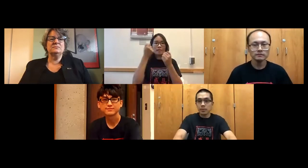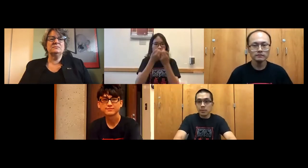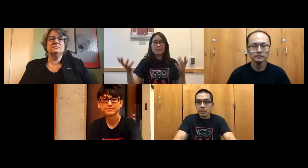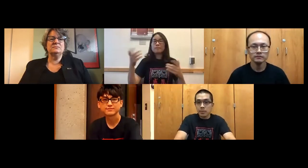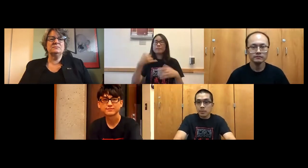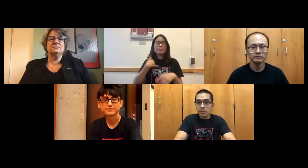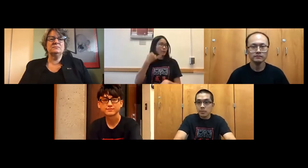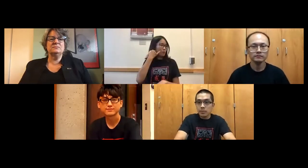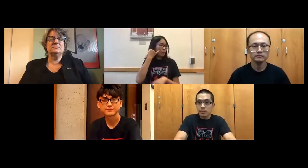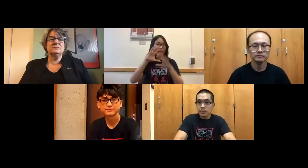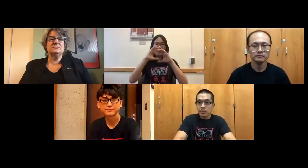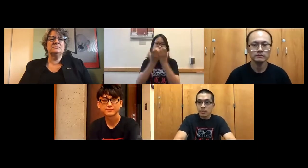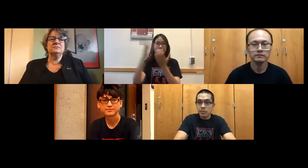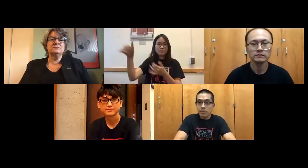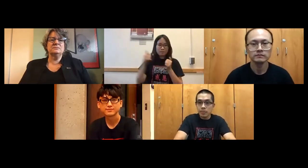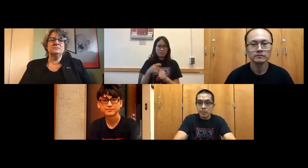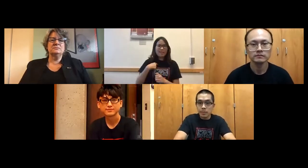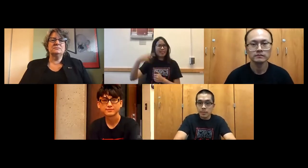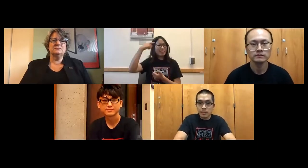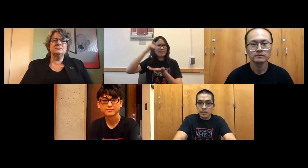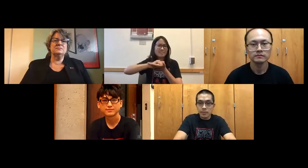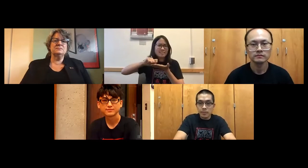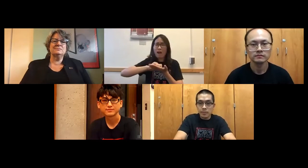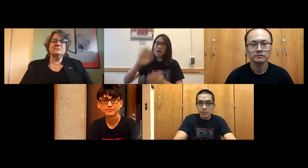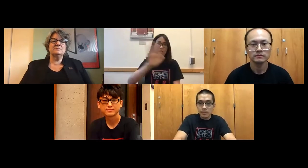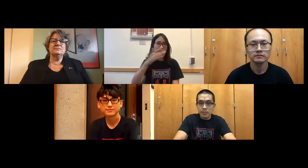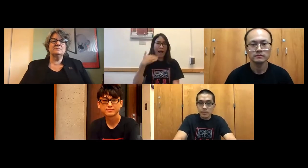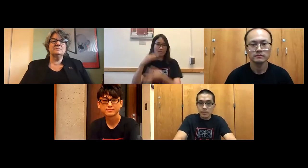We had interpreters in the hospital and in classrooms.